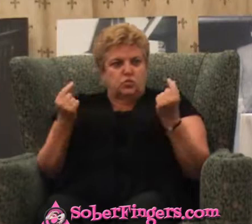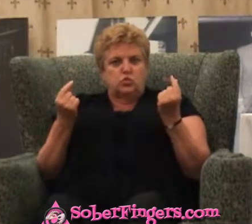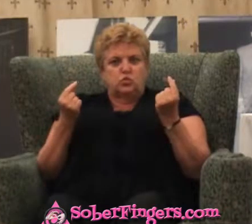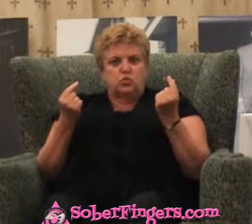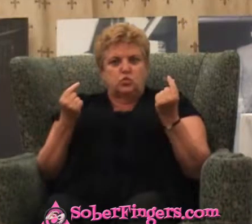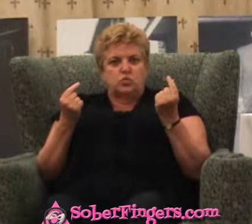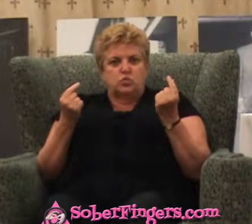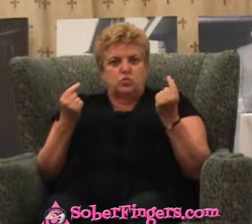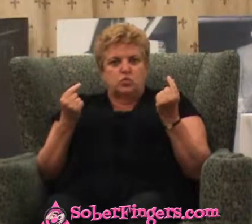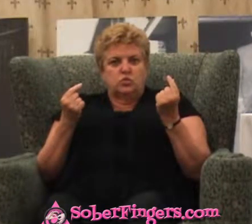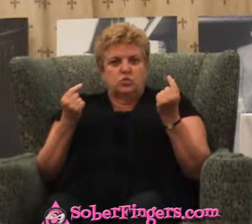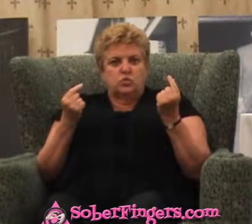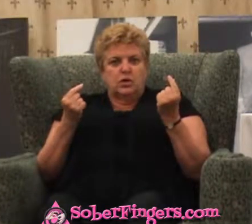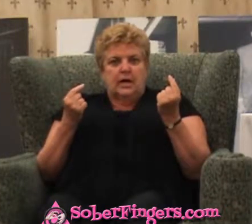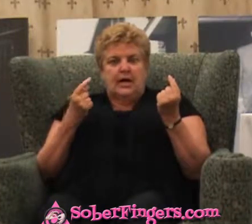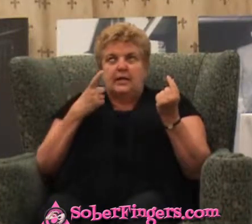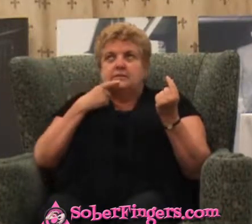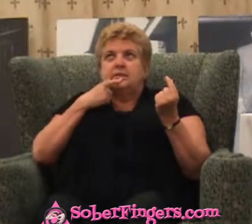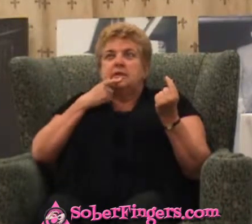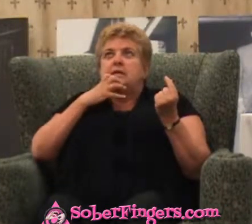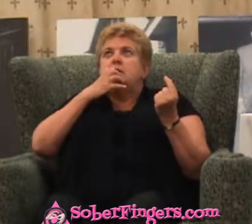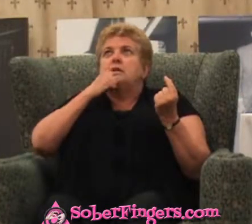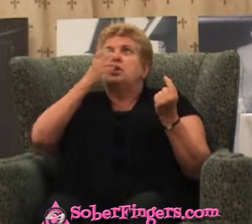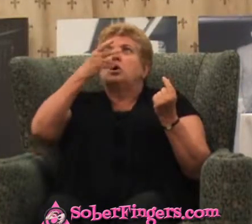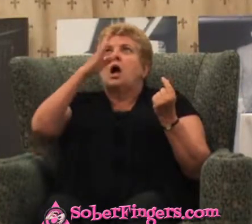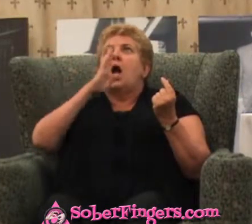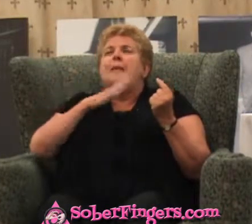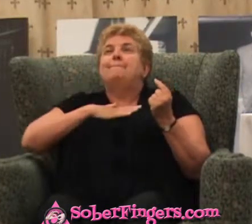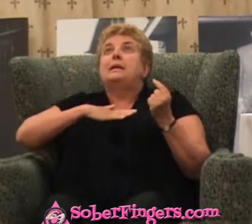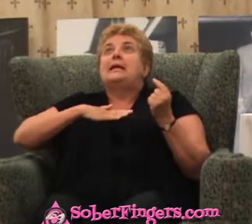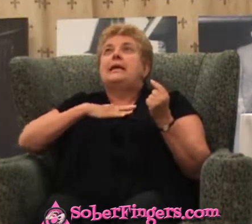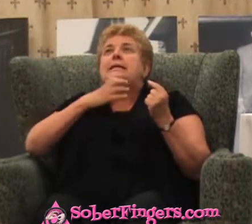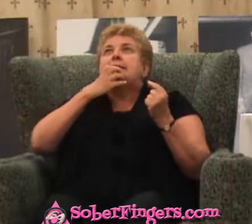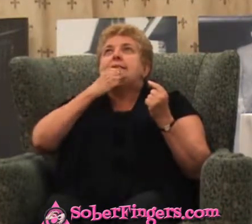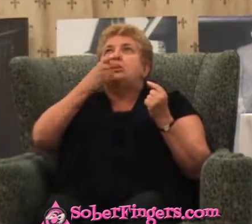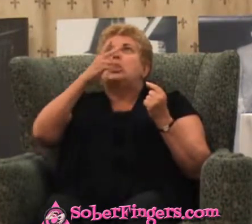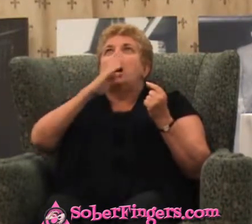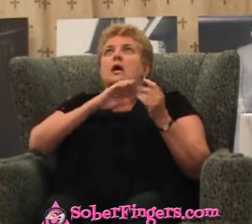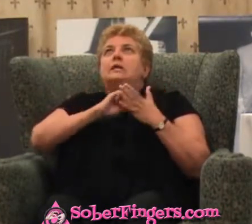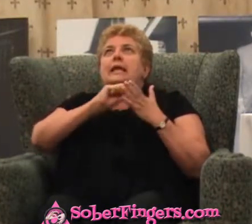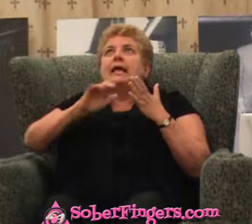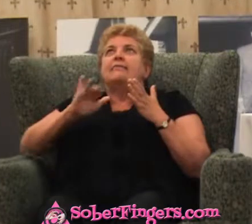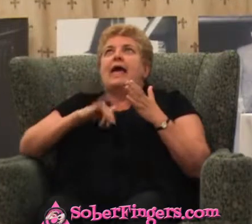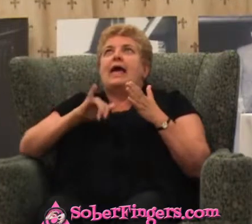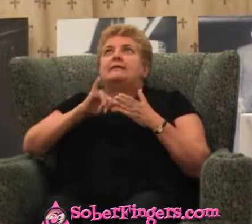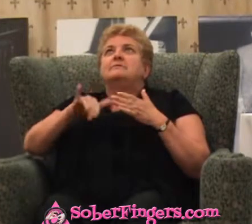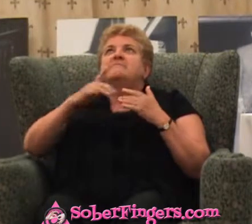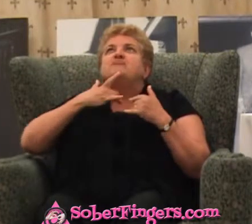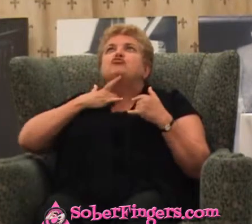And I said, dear God, please, dear God, take that away from me. And it